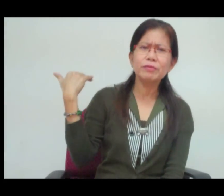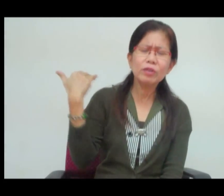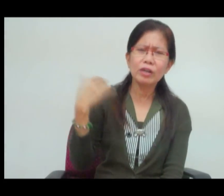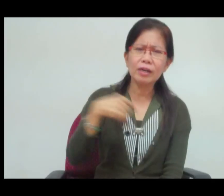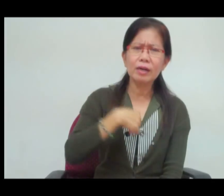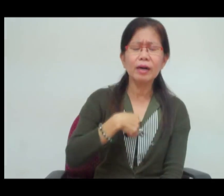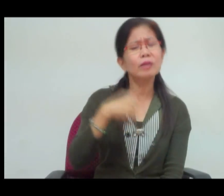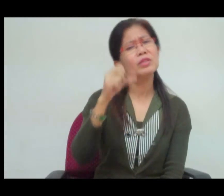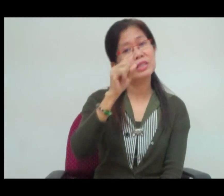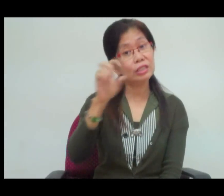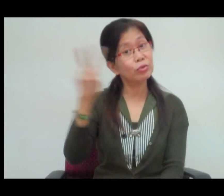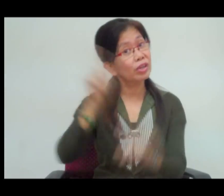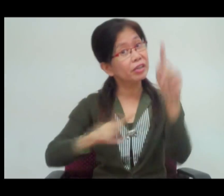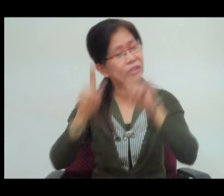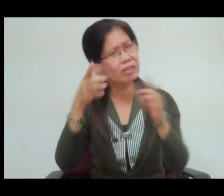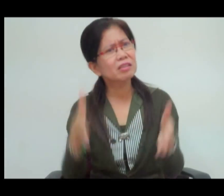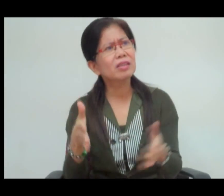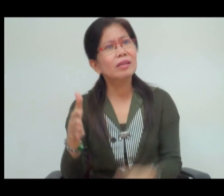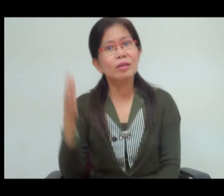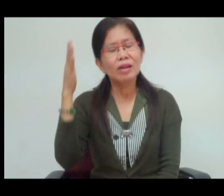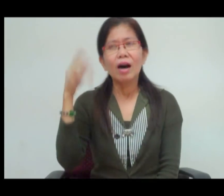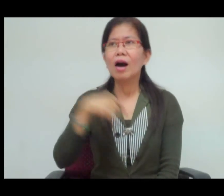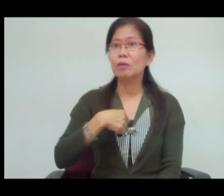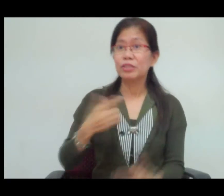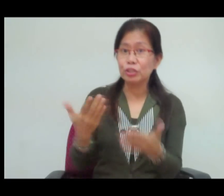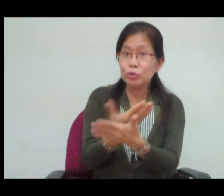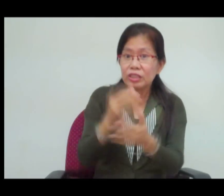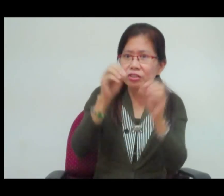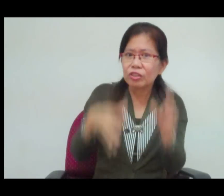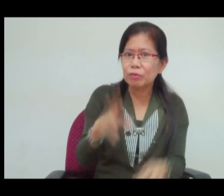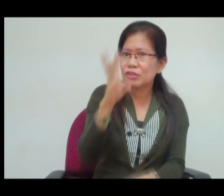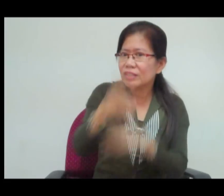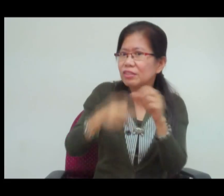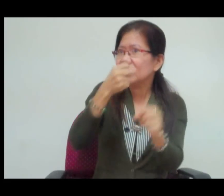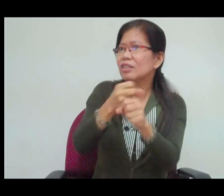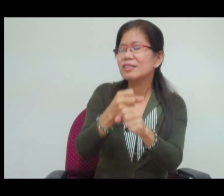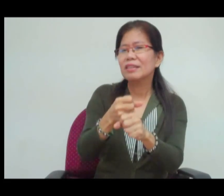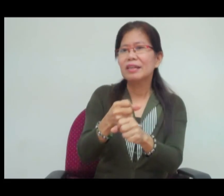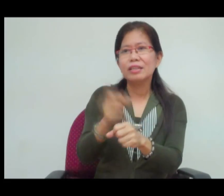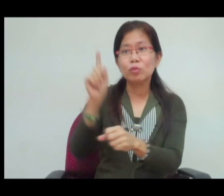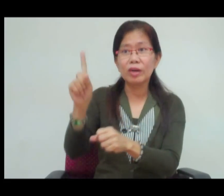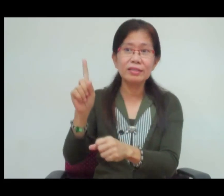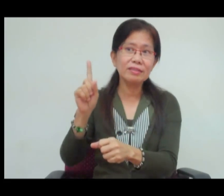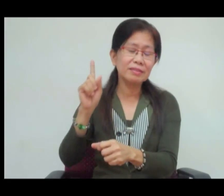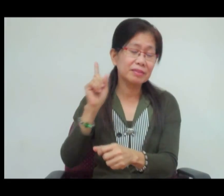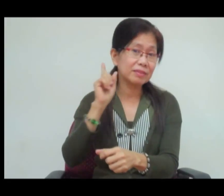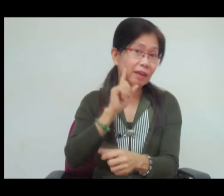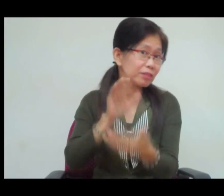Before I was a C2 signer, I was a new teacher for 6 years in one deaf school